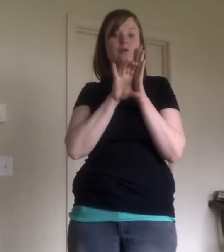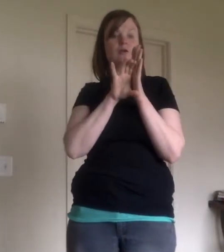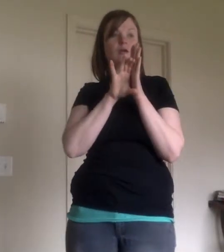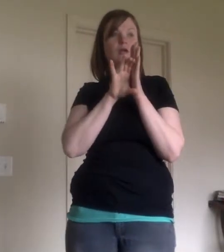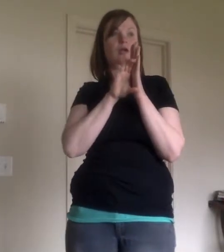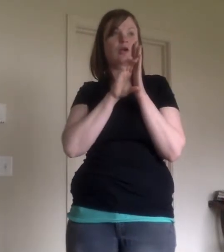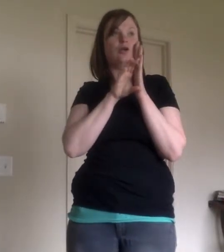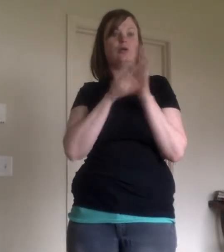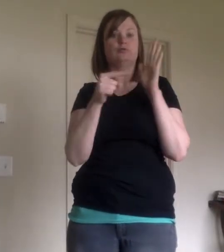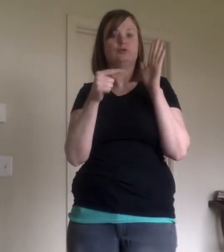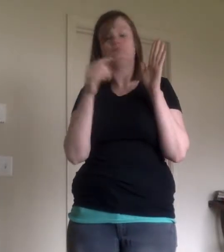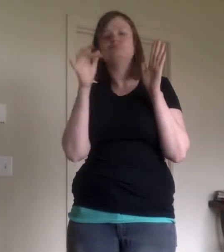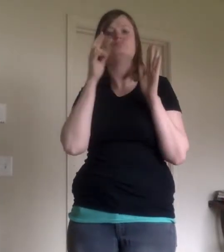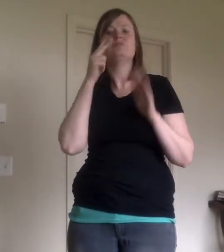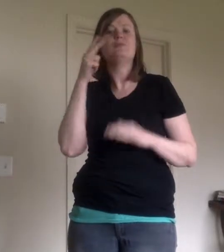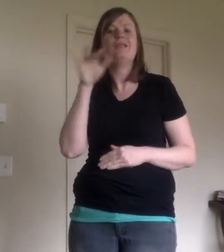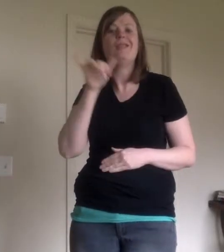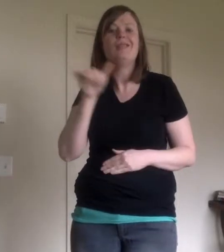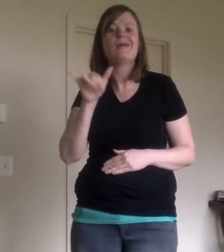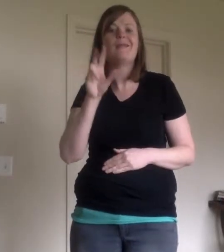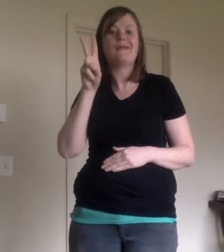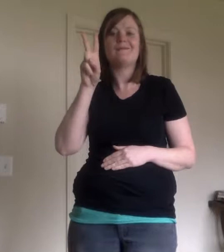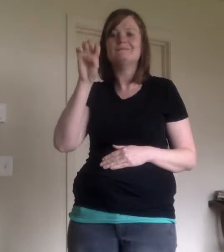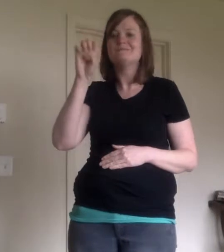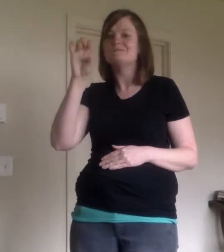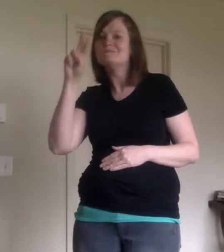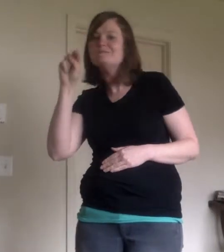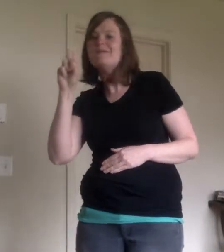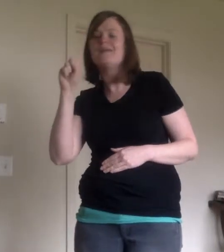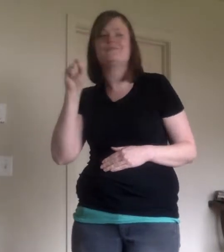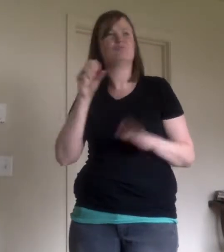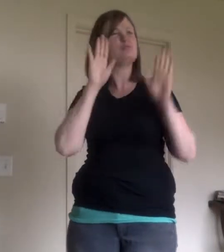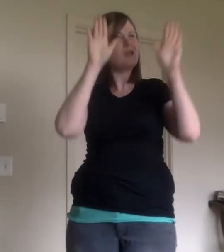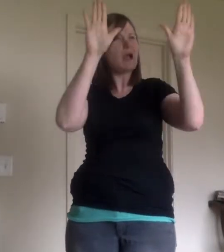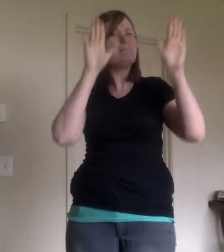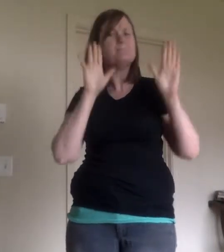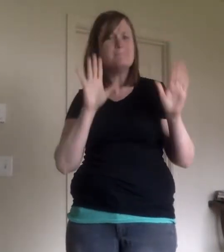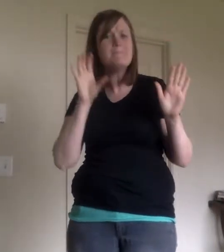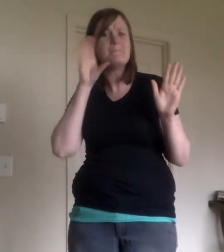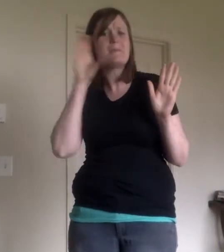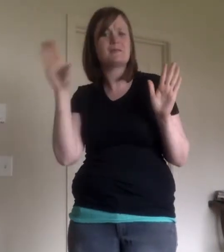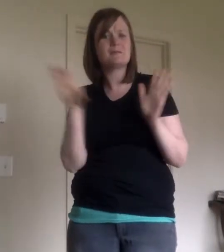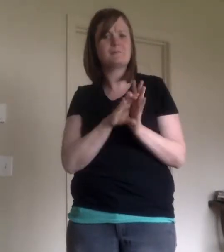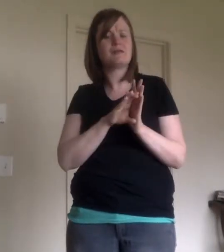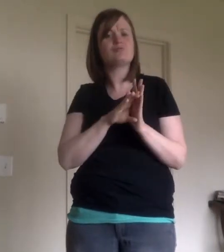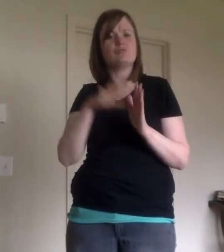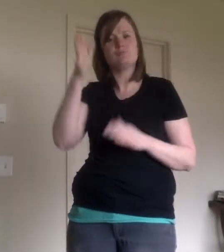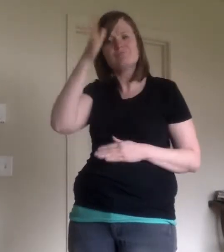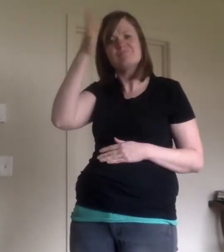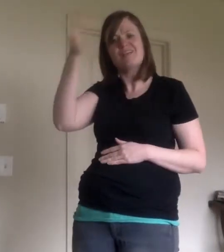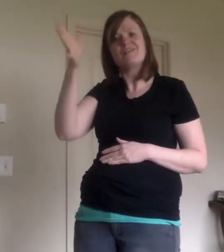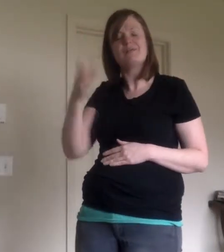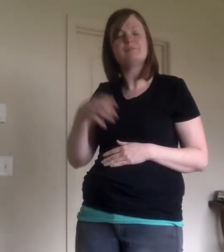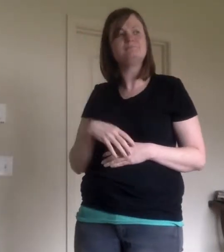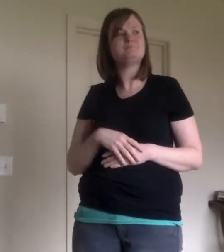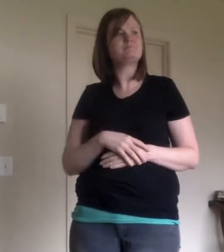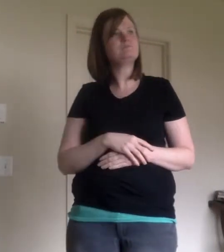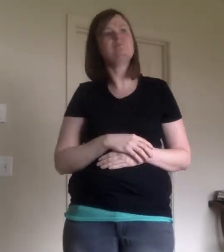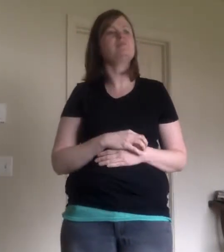looked like veins, and there were just really amazing photographs that he took. He actually had some of those photographs published in a